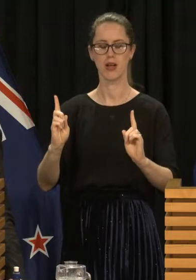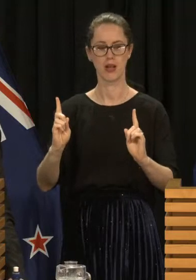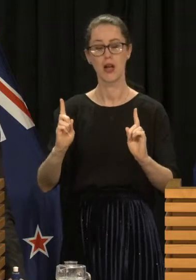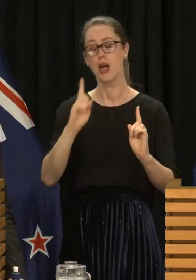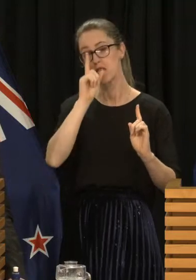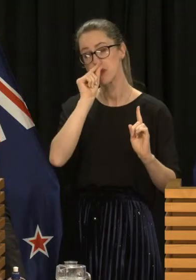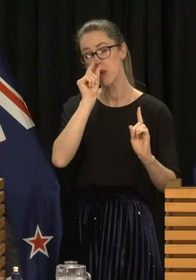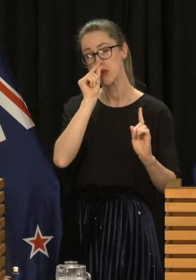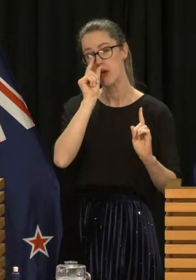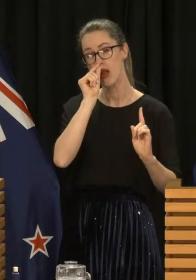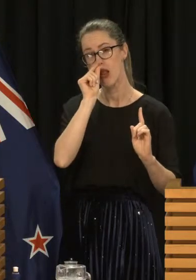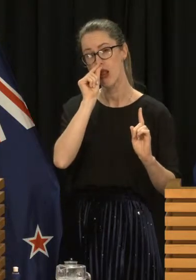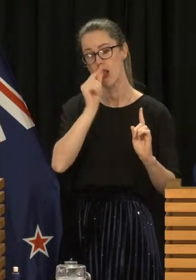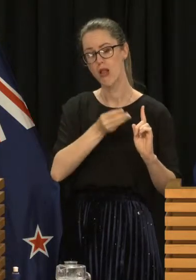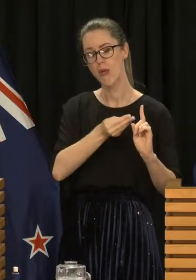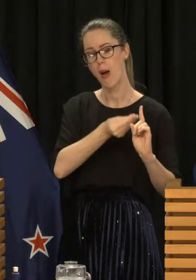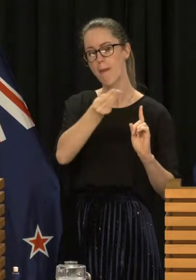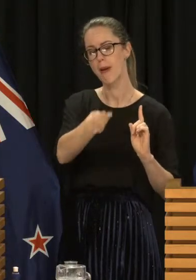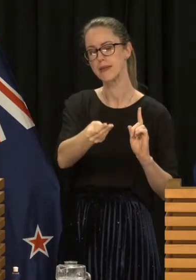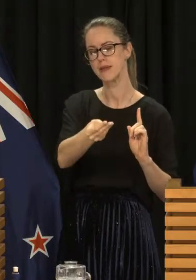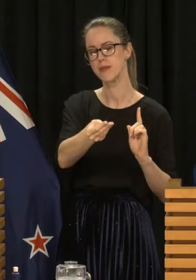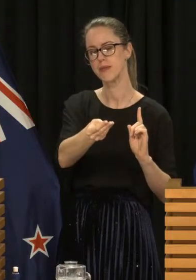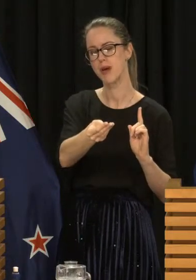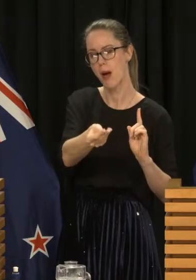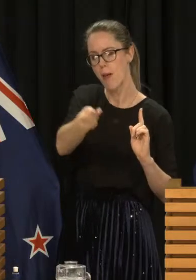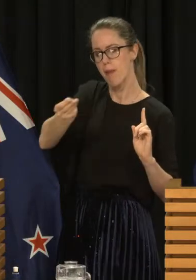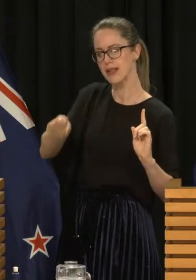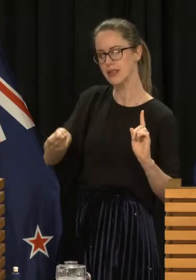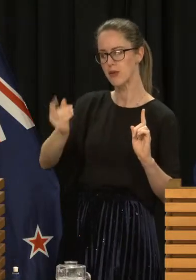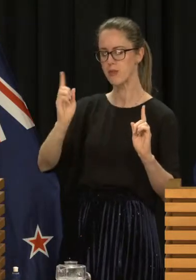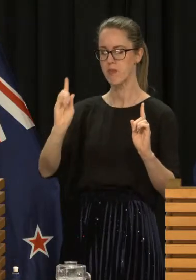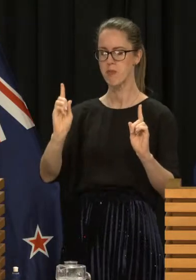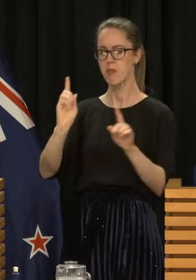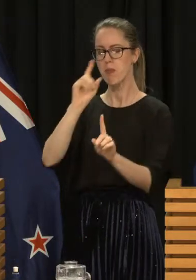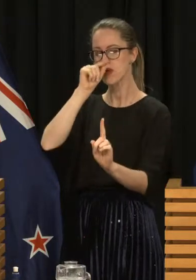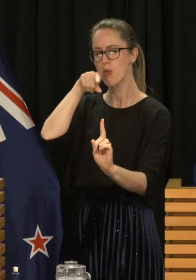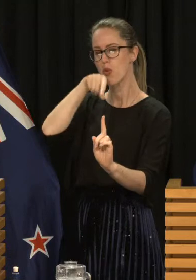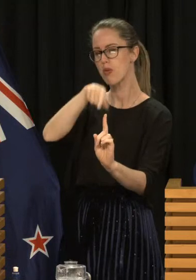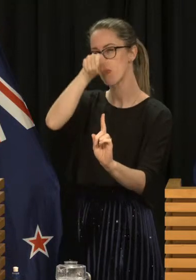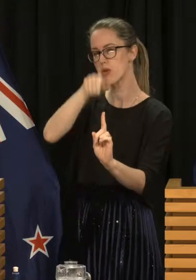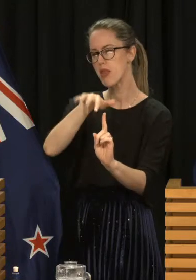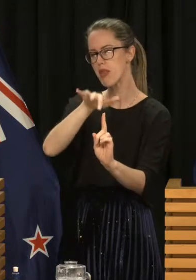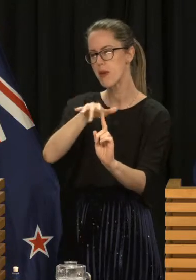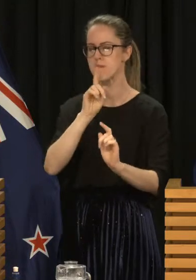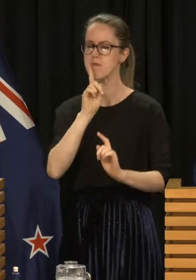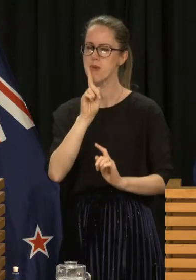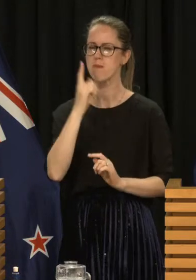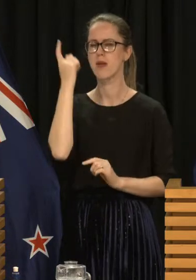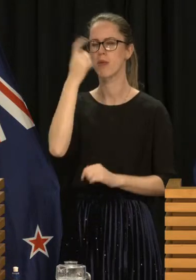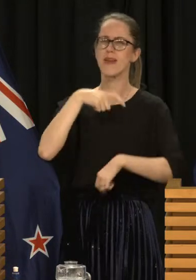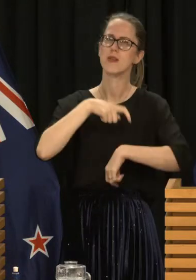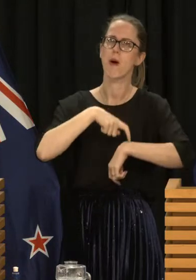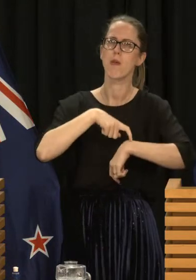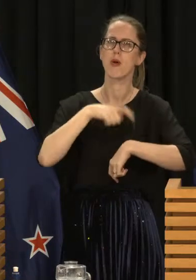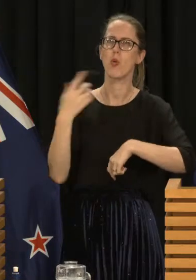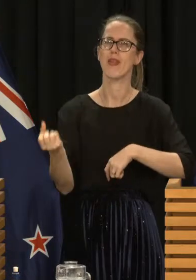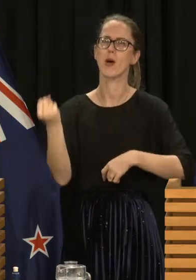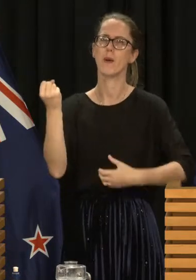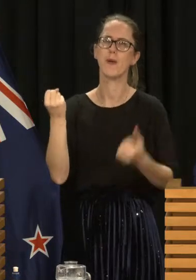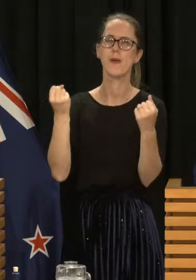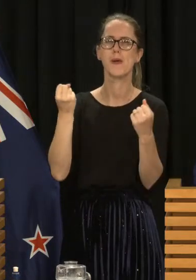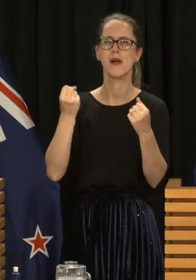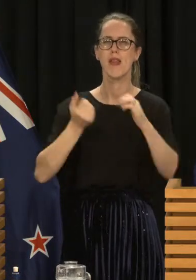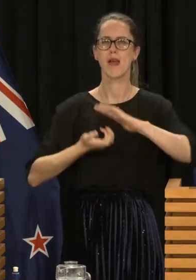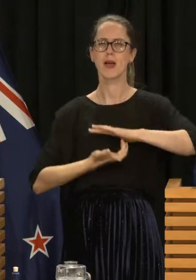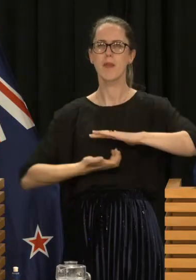exclude the possibility that there might be another intermediary. But then when you look at the timing of events, the